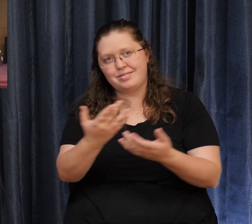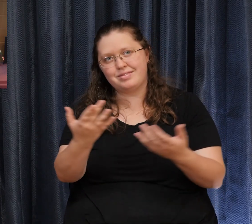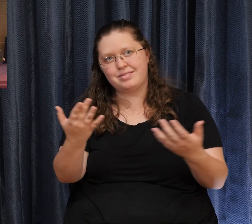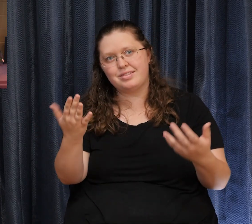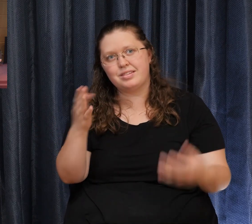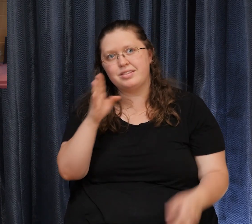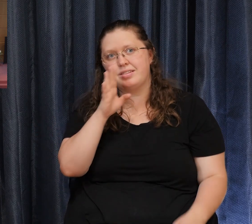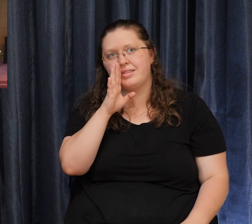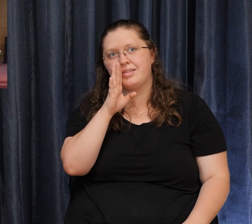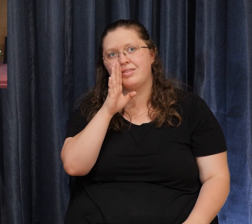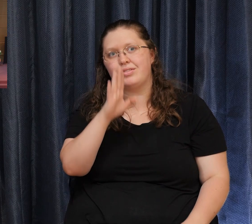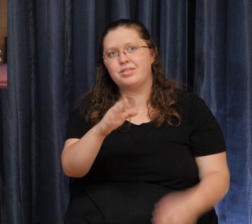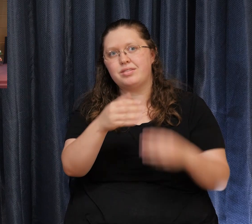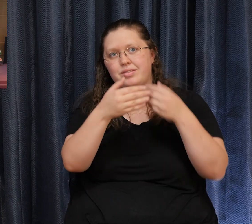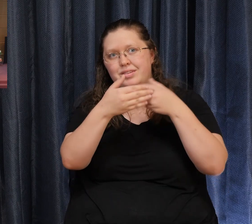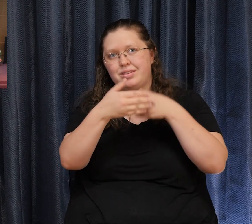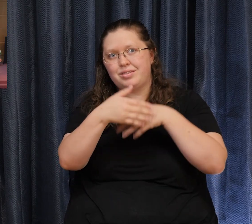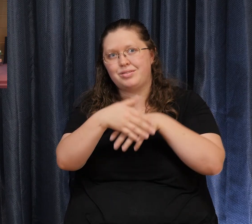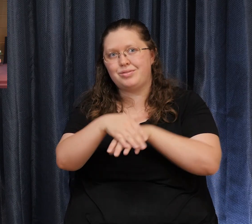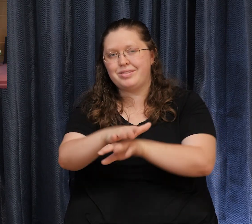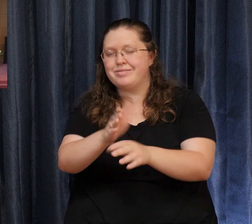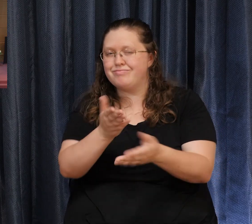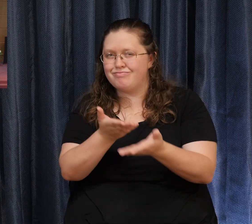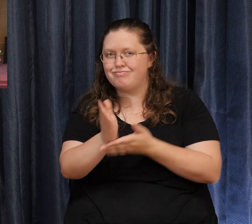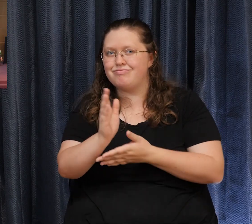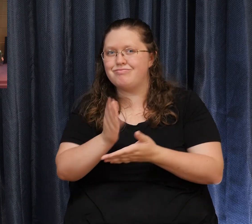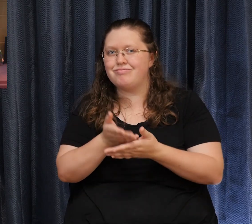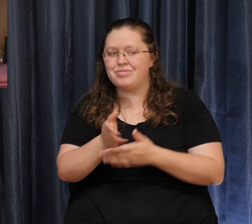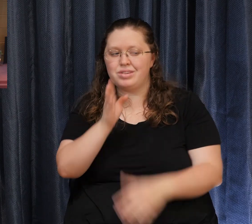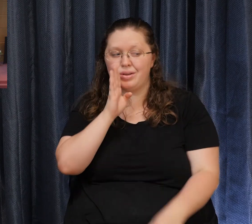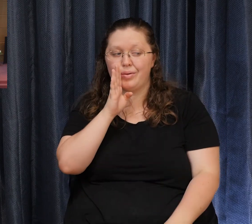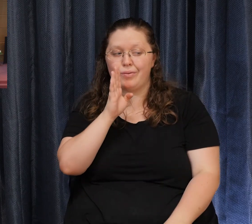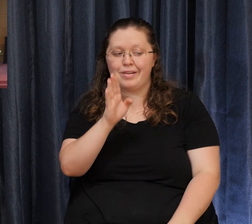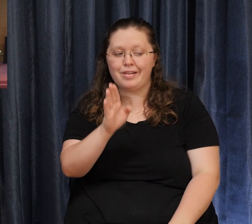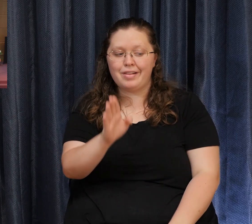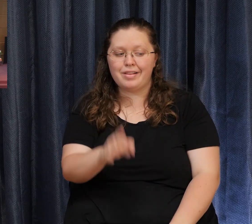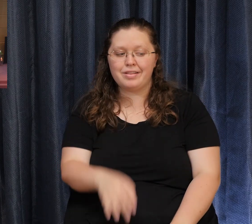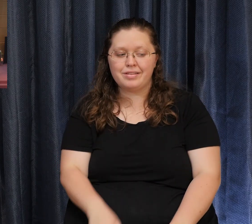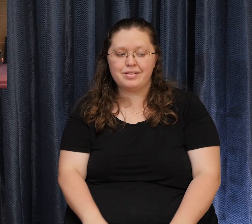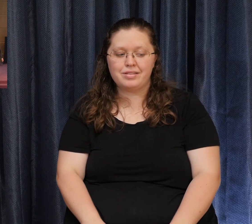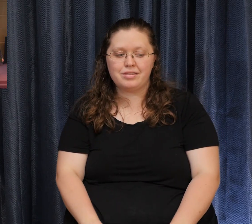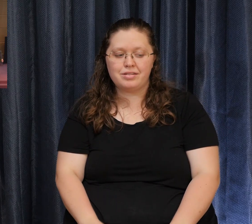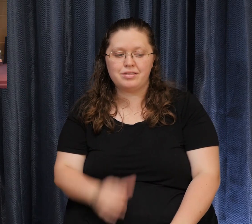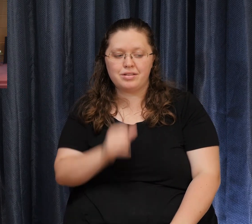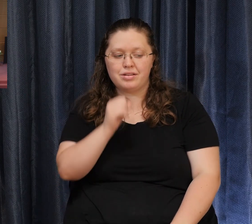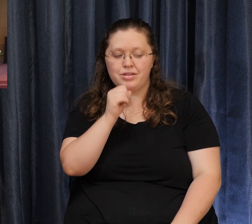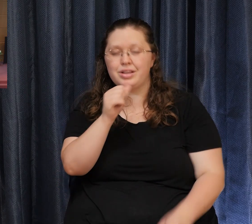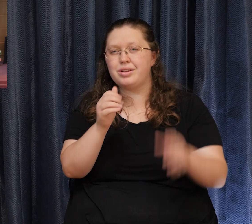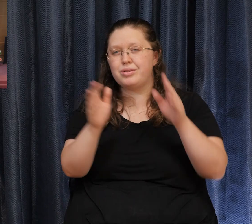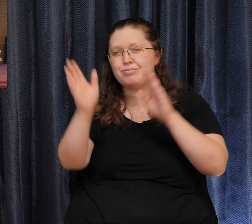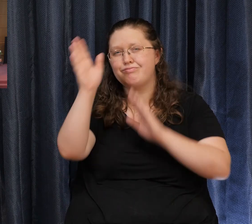up